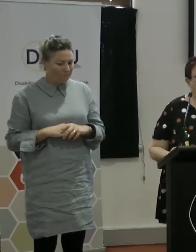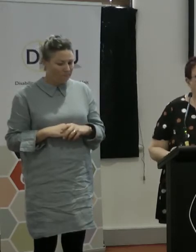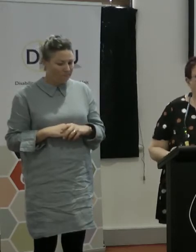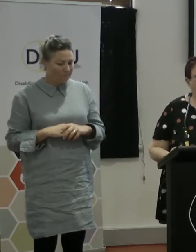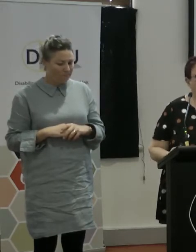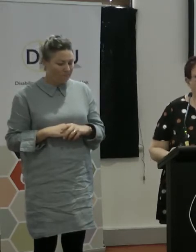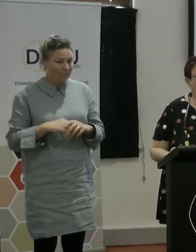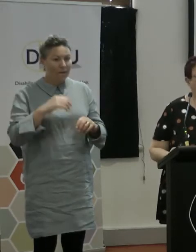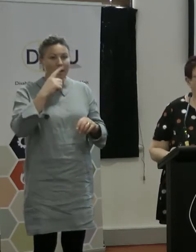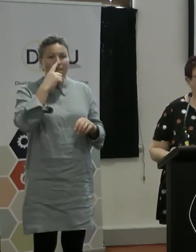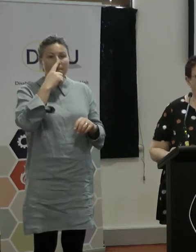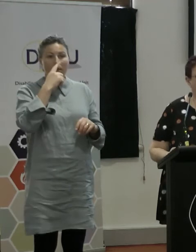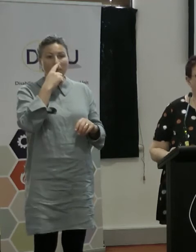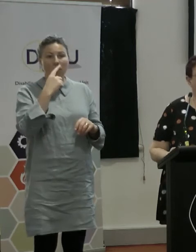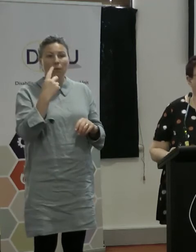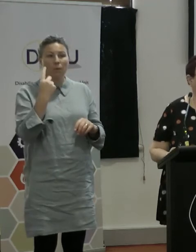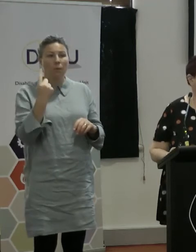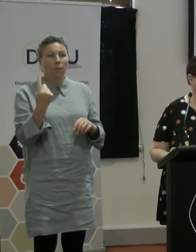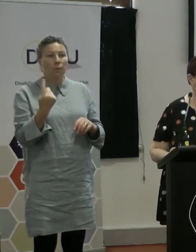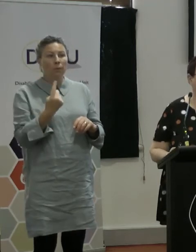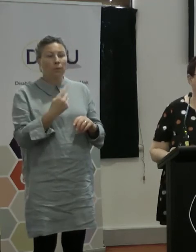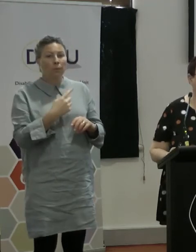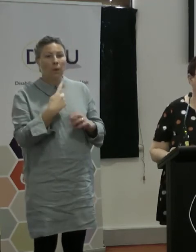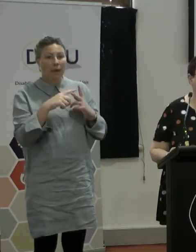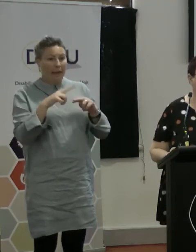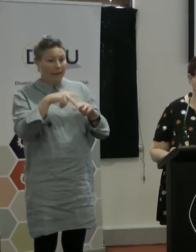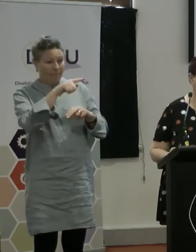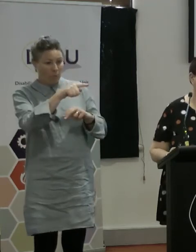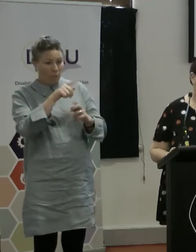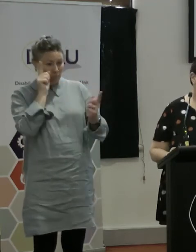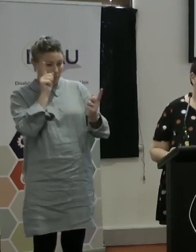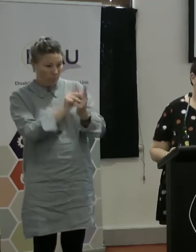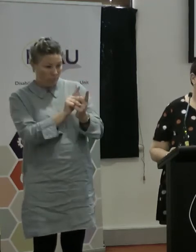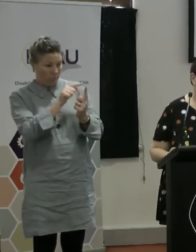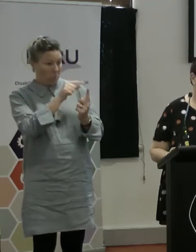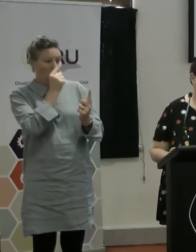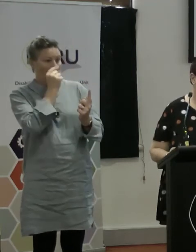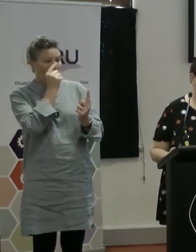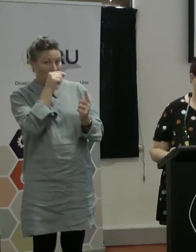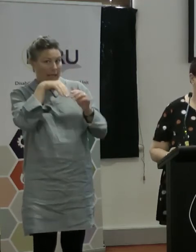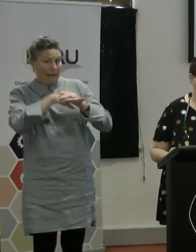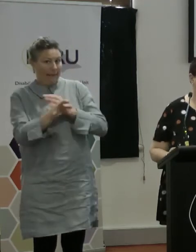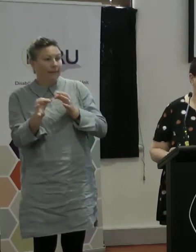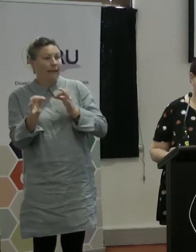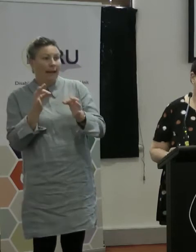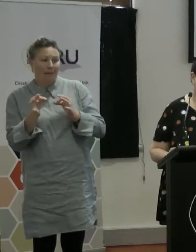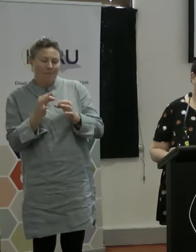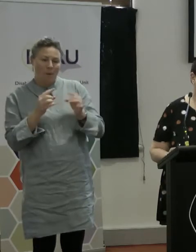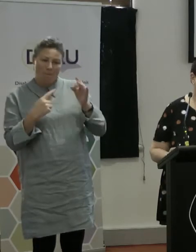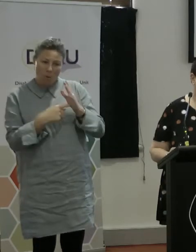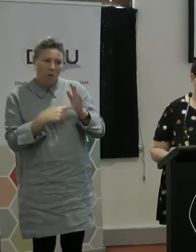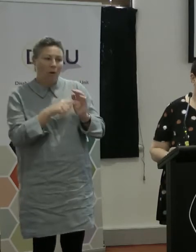people who have first point of contact with any person who's a potential participant has received and